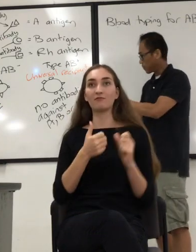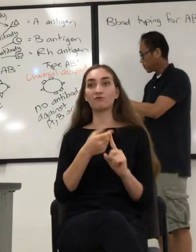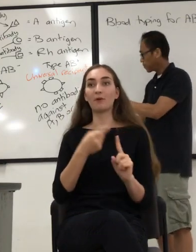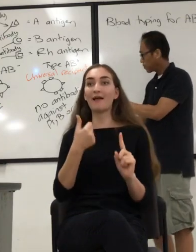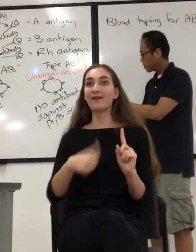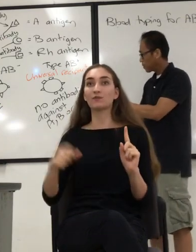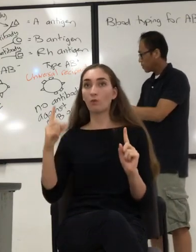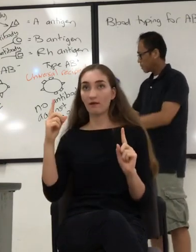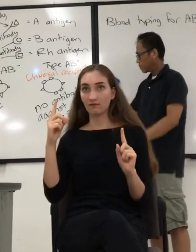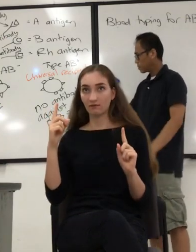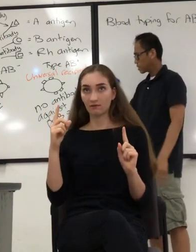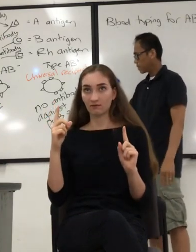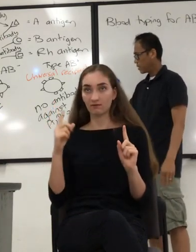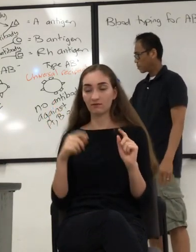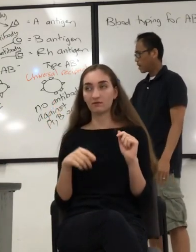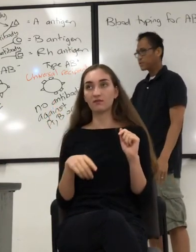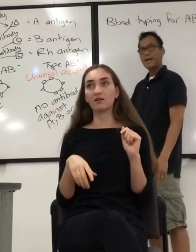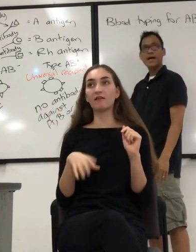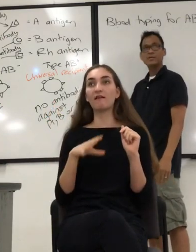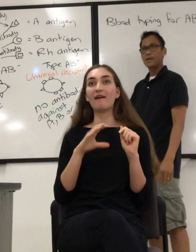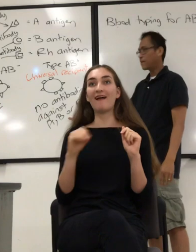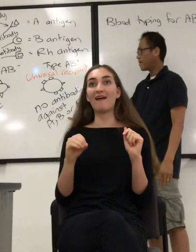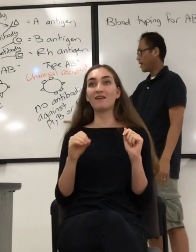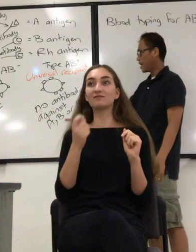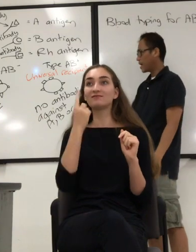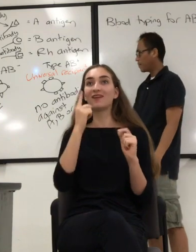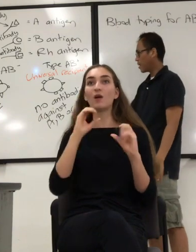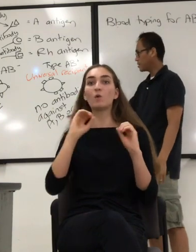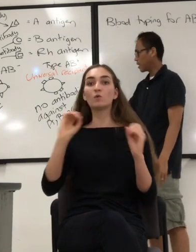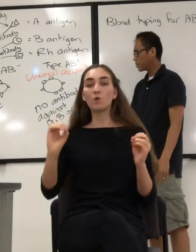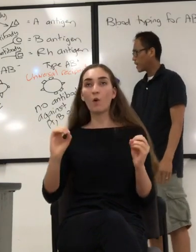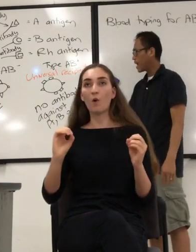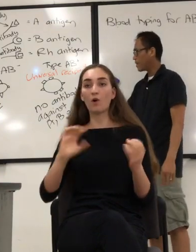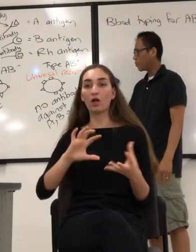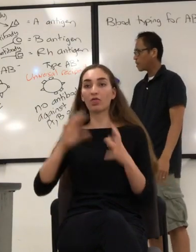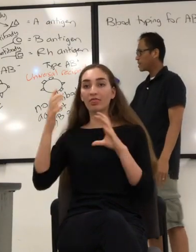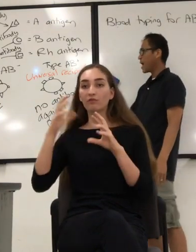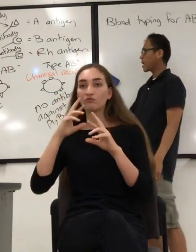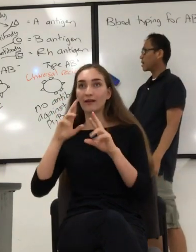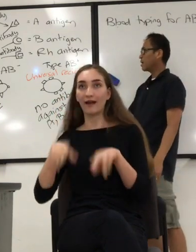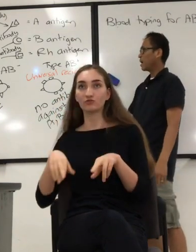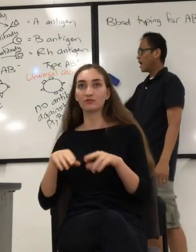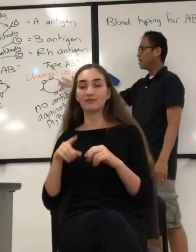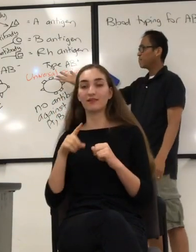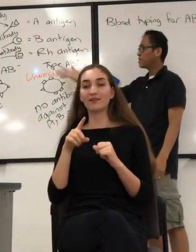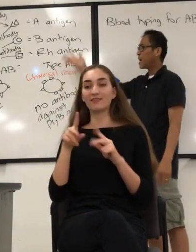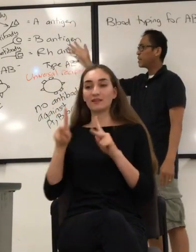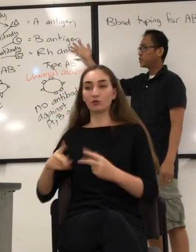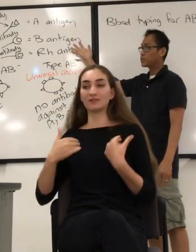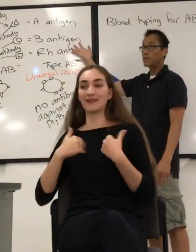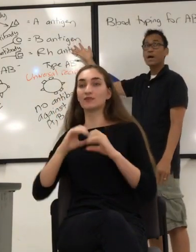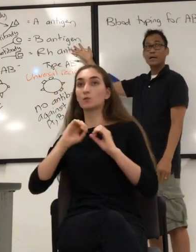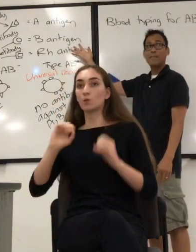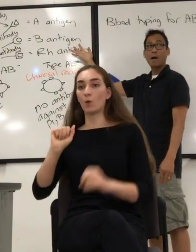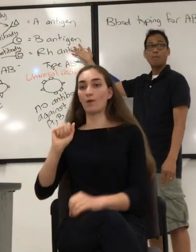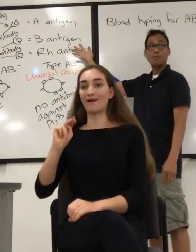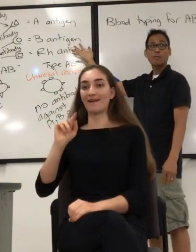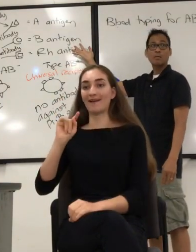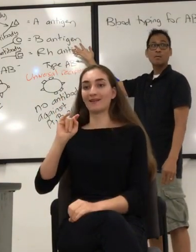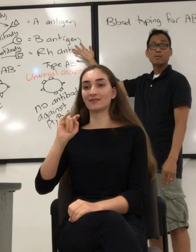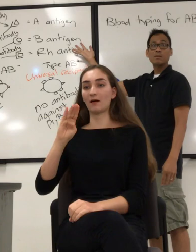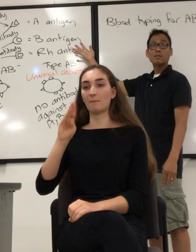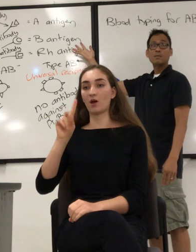step further, there's going to be no cross-reaction. They don't have any antibodies that will attack any of these antigens we're talking